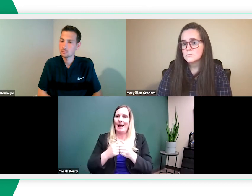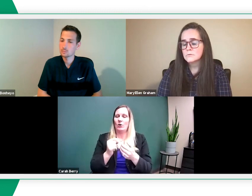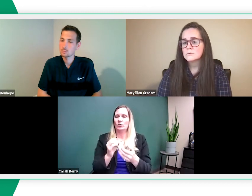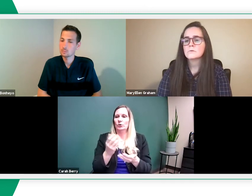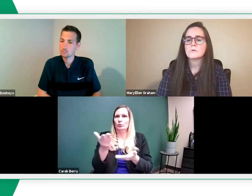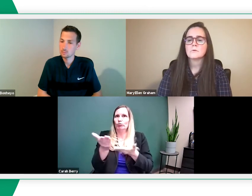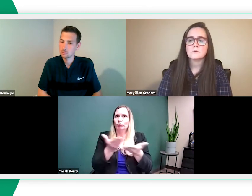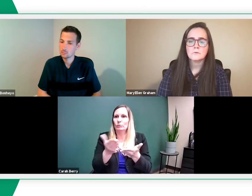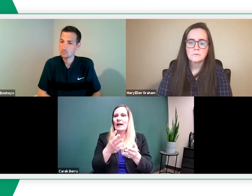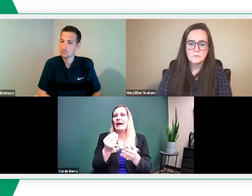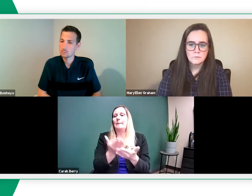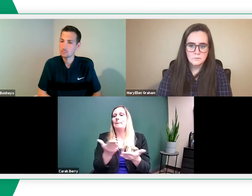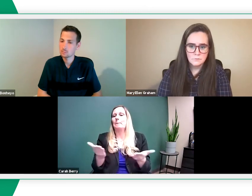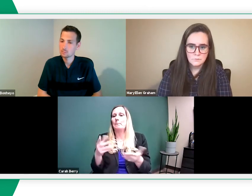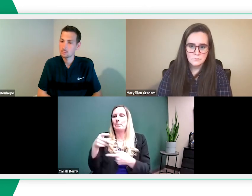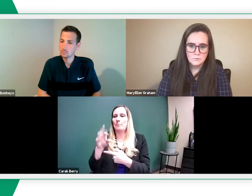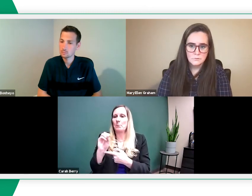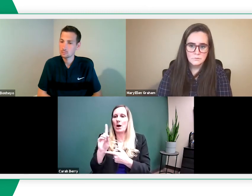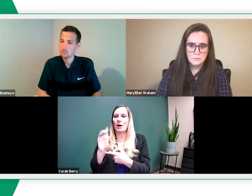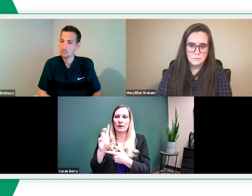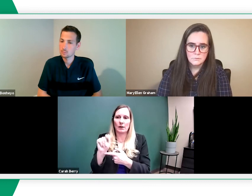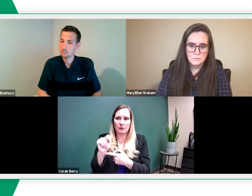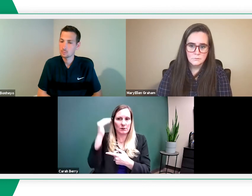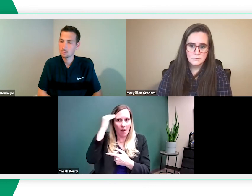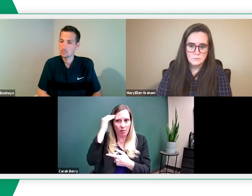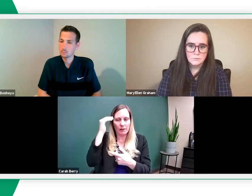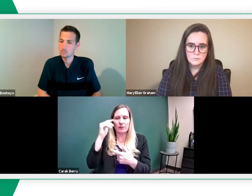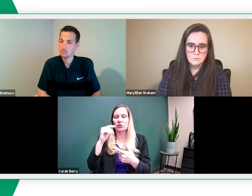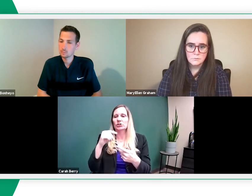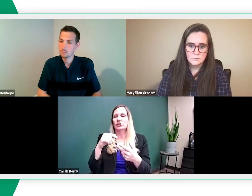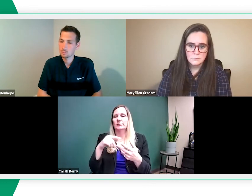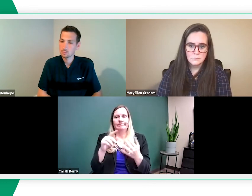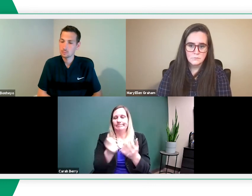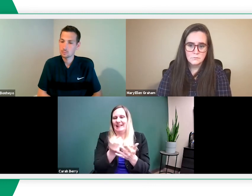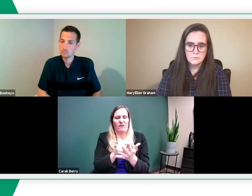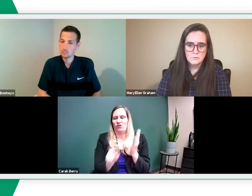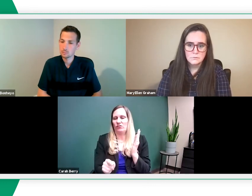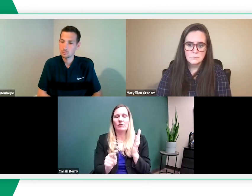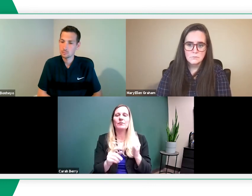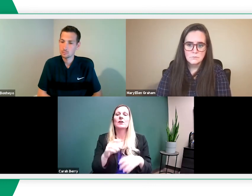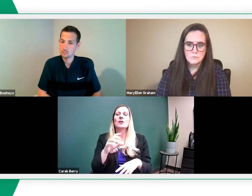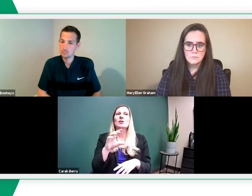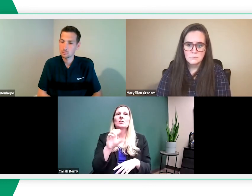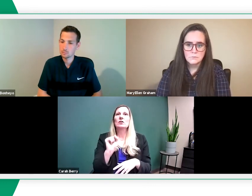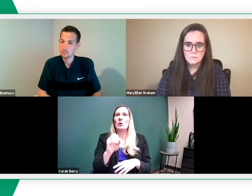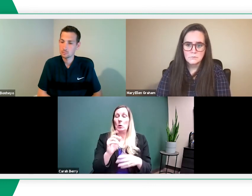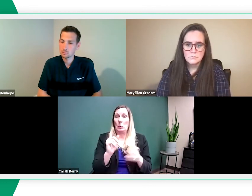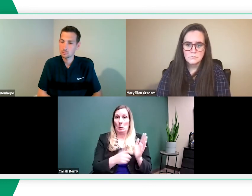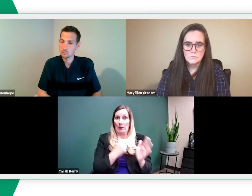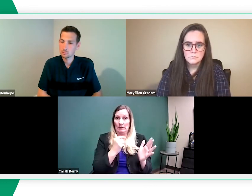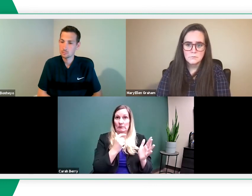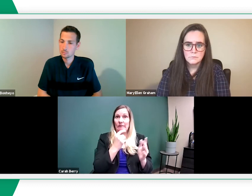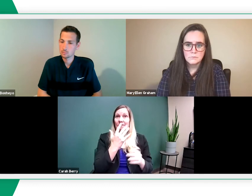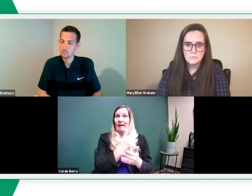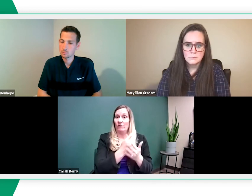more in-depth training on how to work with the product knowledge and different